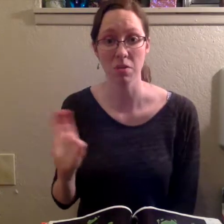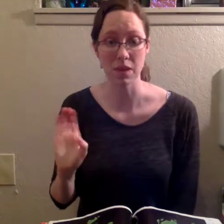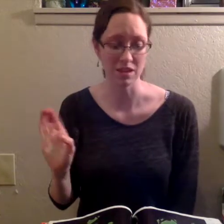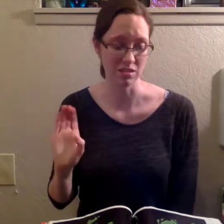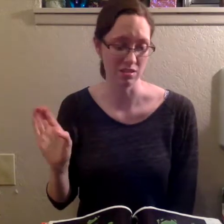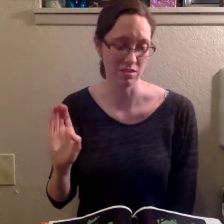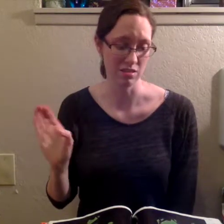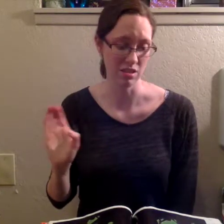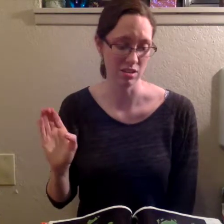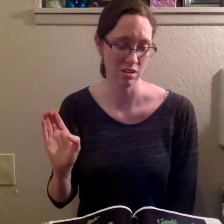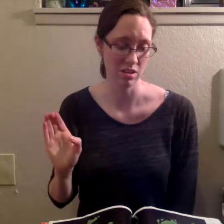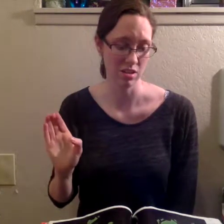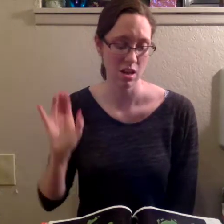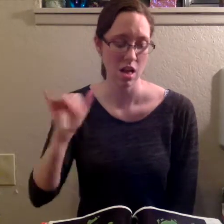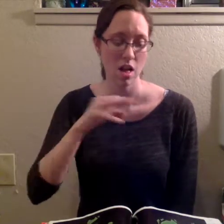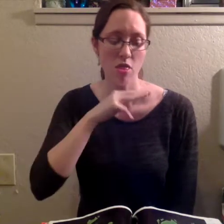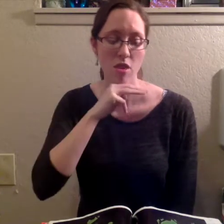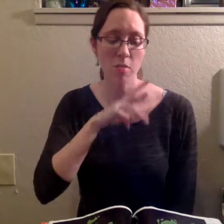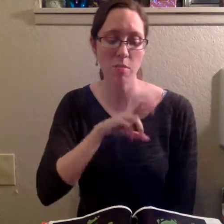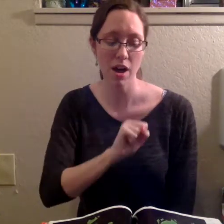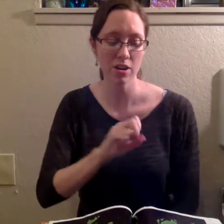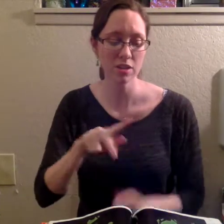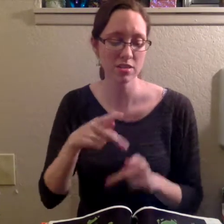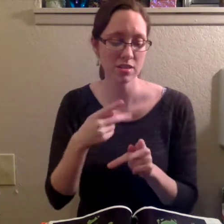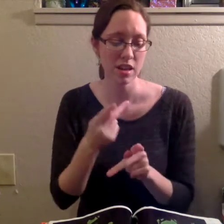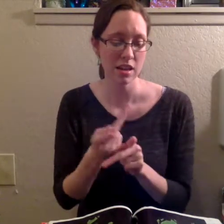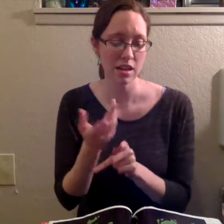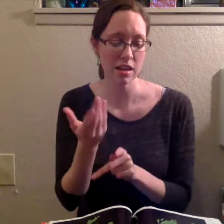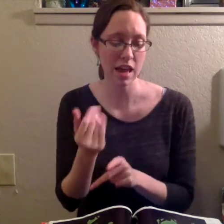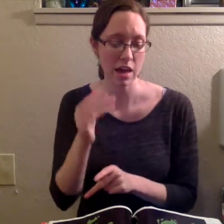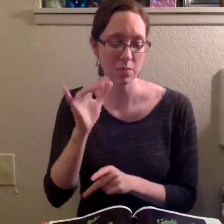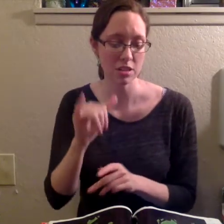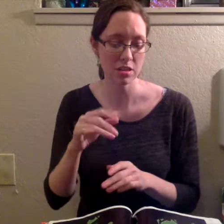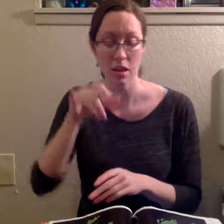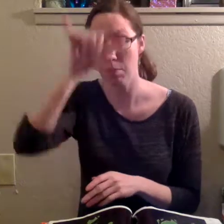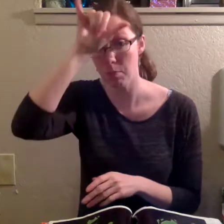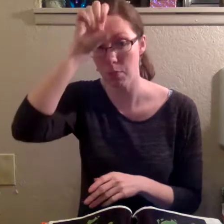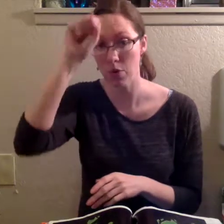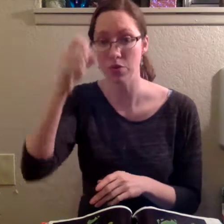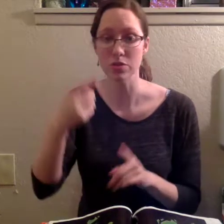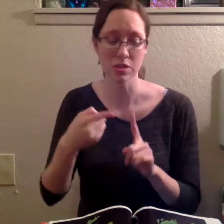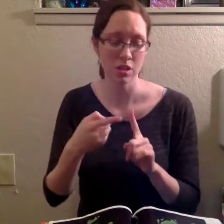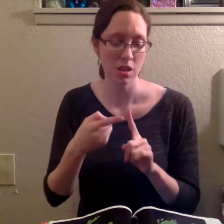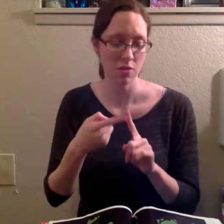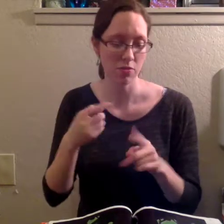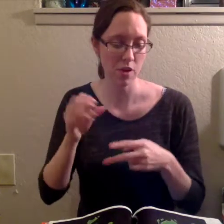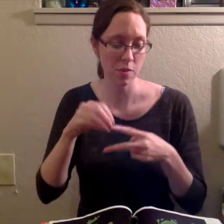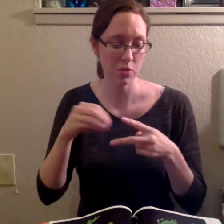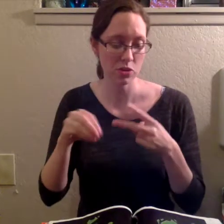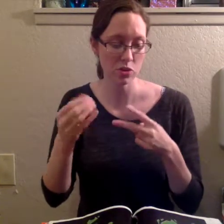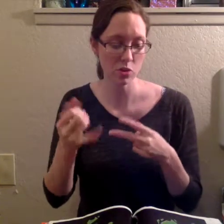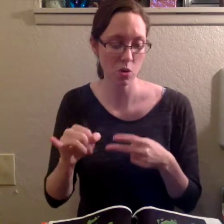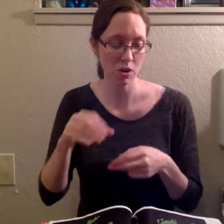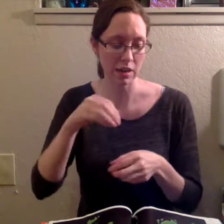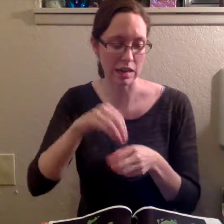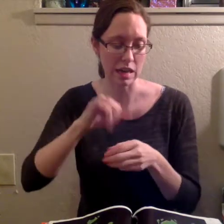Carmen. The Mutters kept the Bulls from scoring in